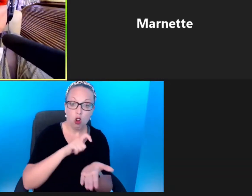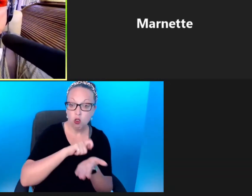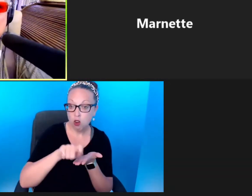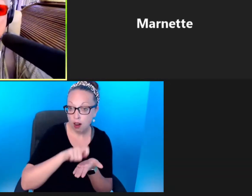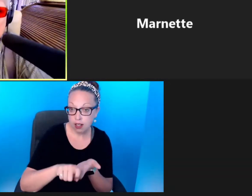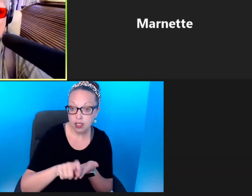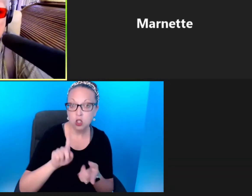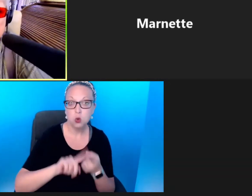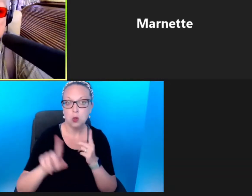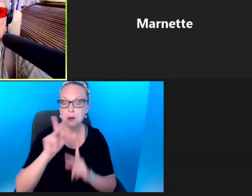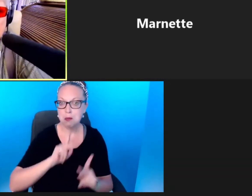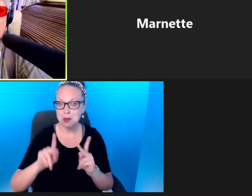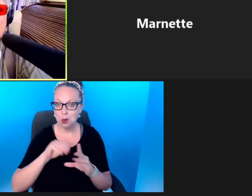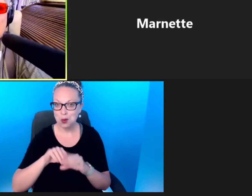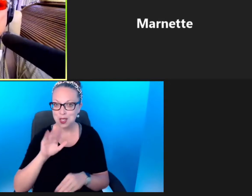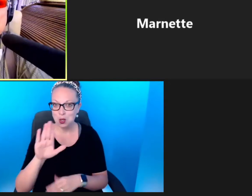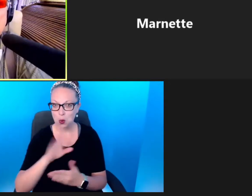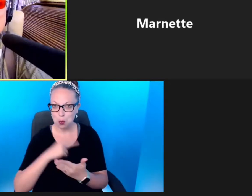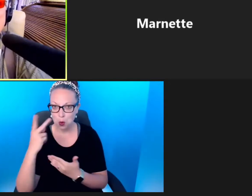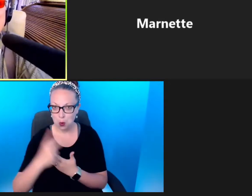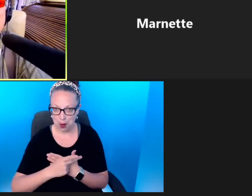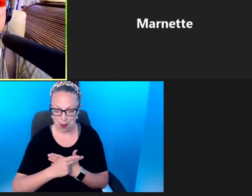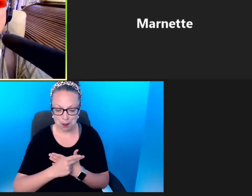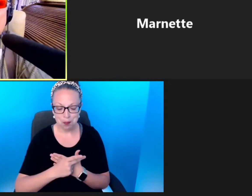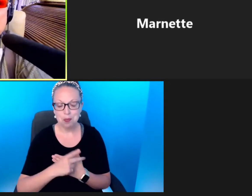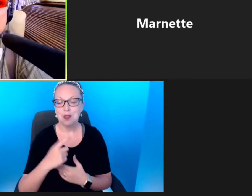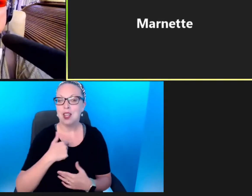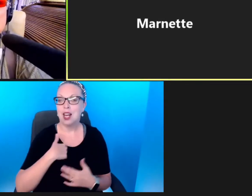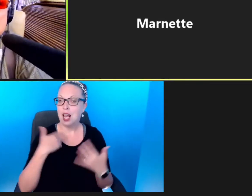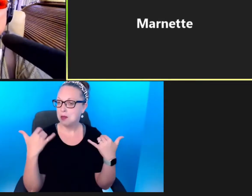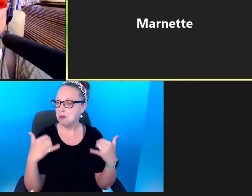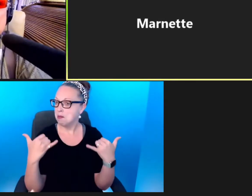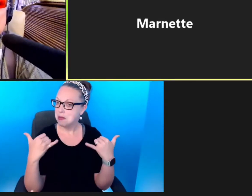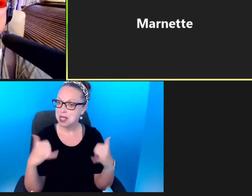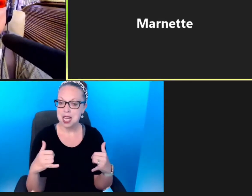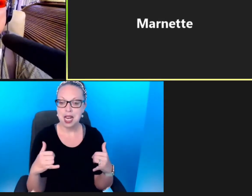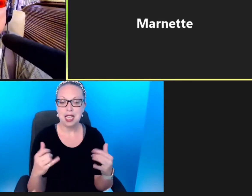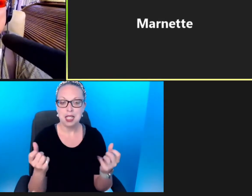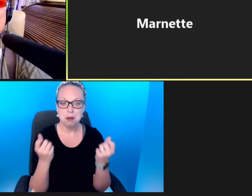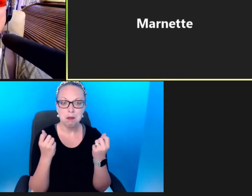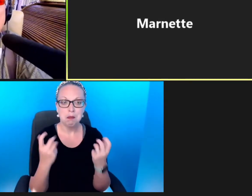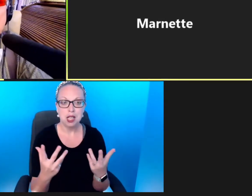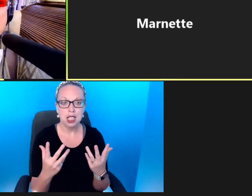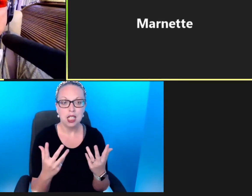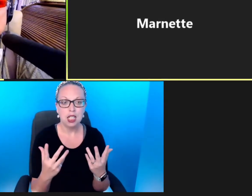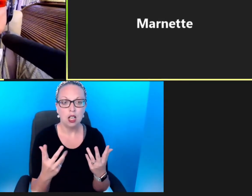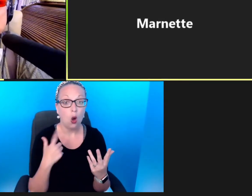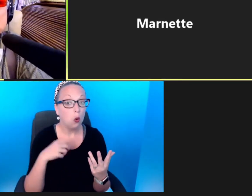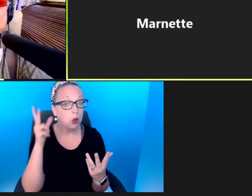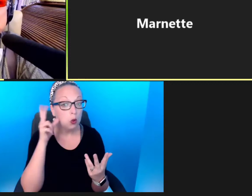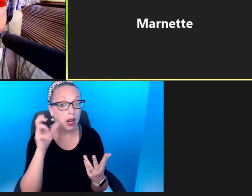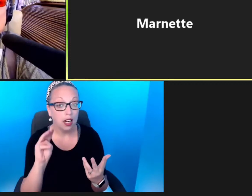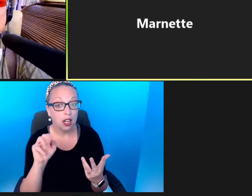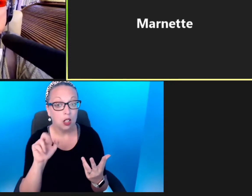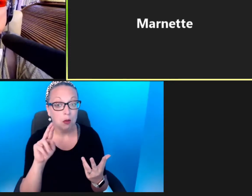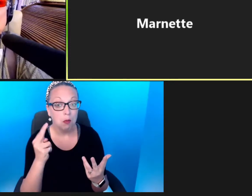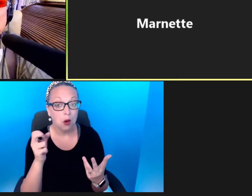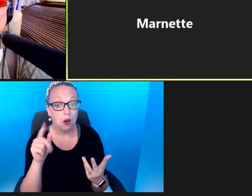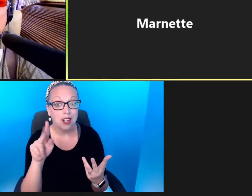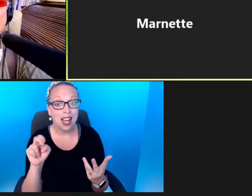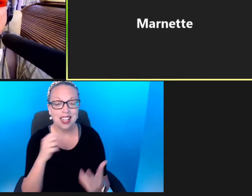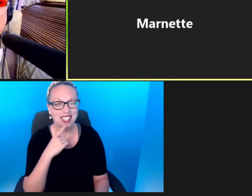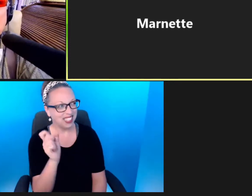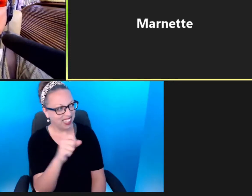the people in her program. And I played in many. Do I hear Marnette?